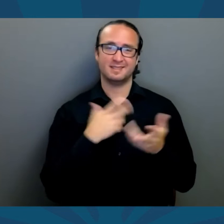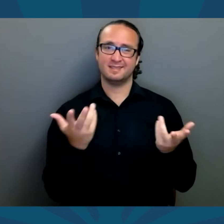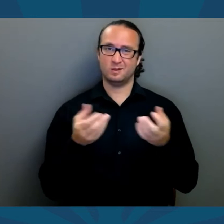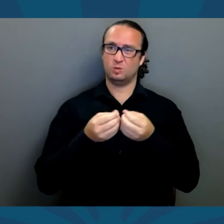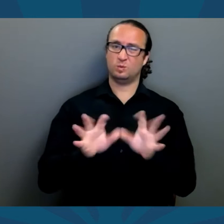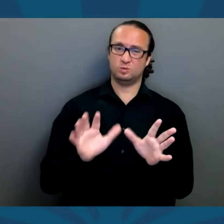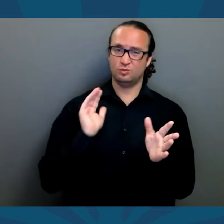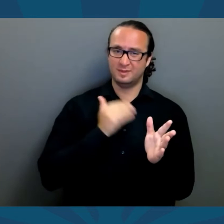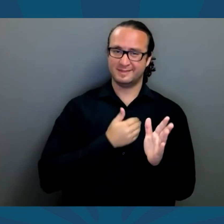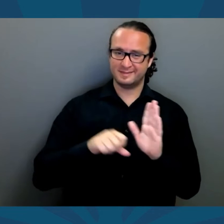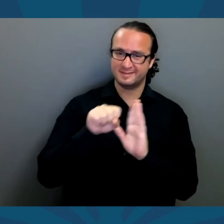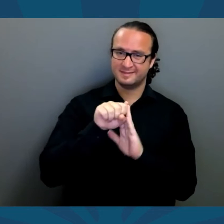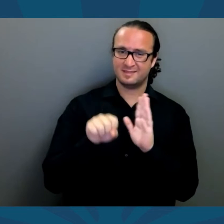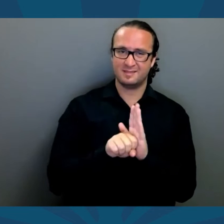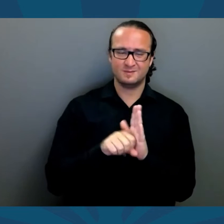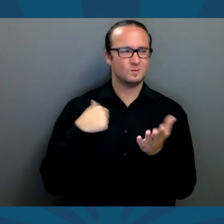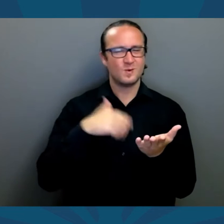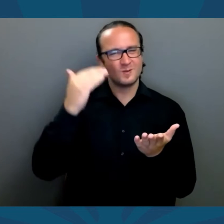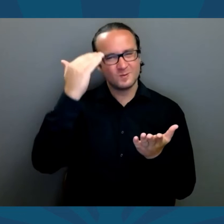We're losing the state we know and love.